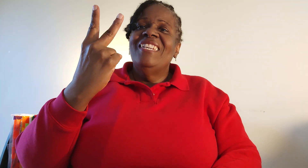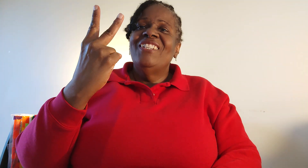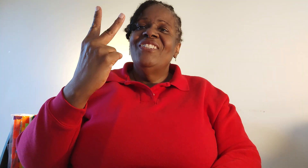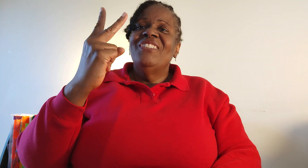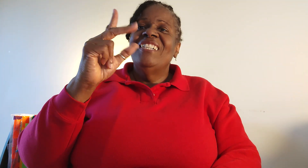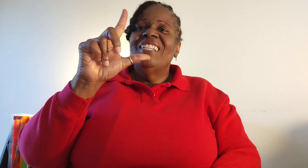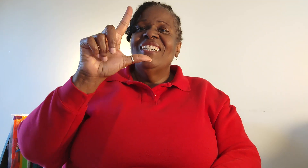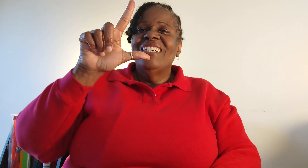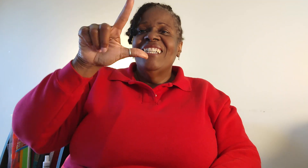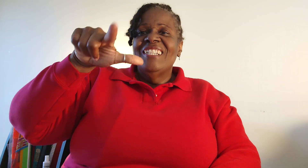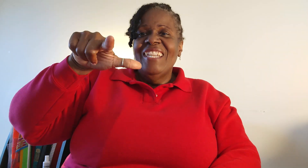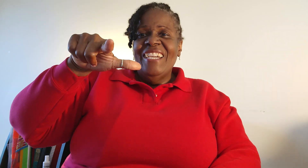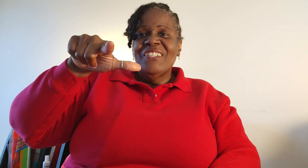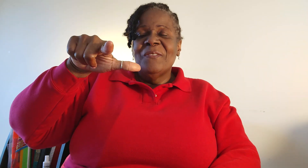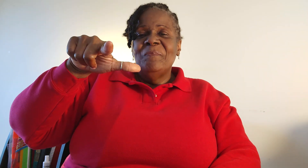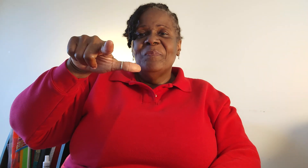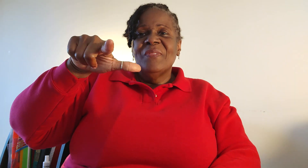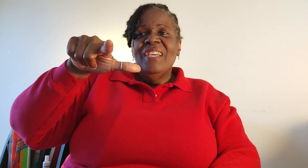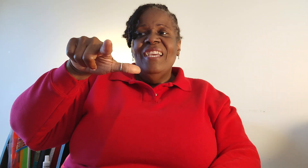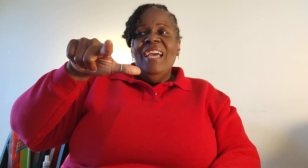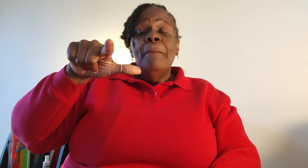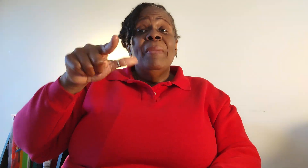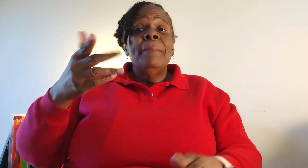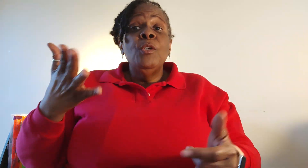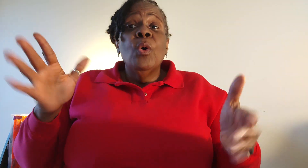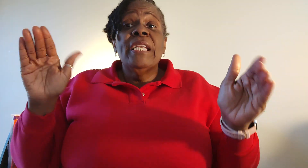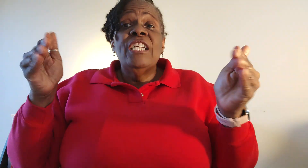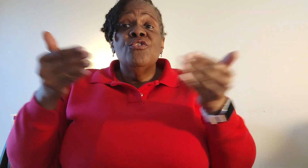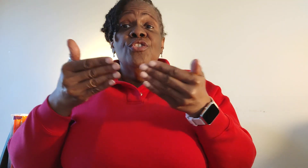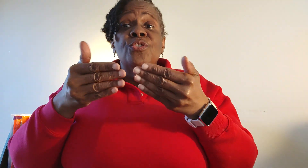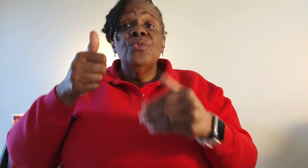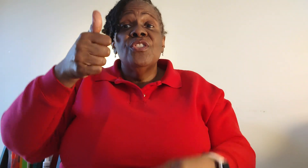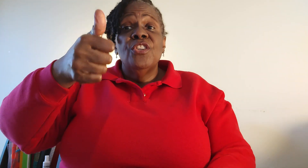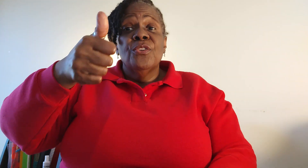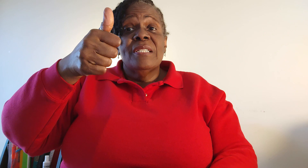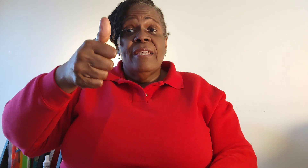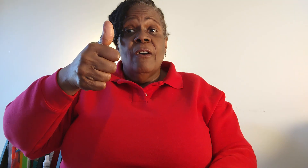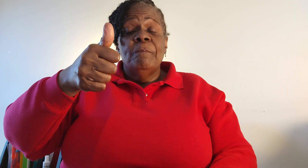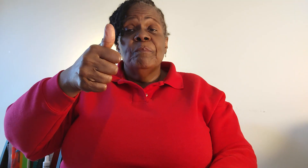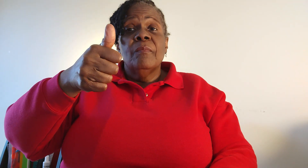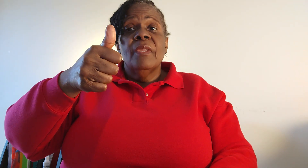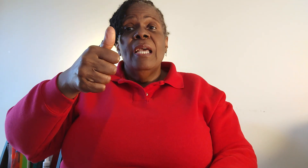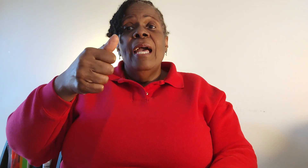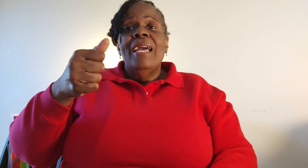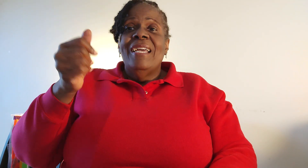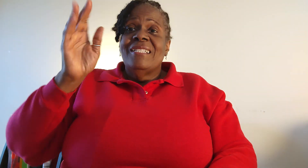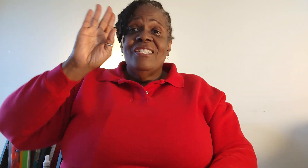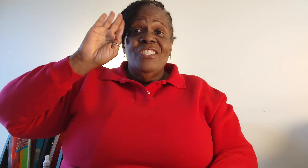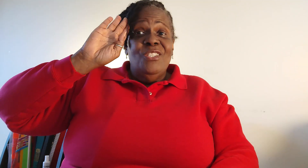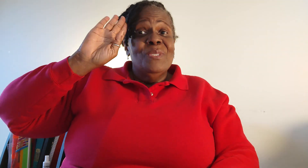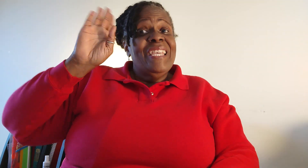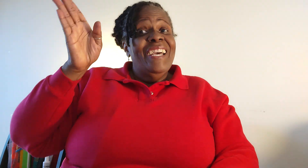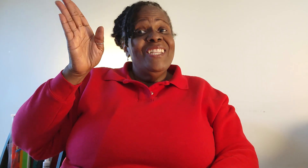you later. Maybe you want to introduce yourself. And you would say,